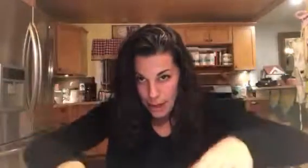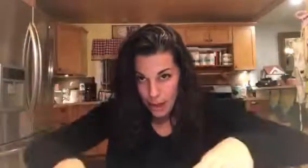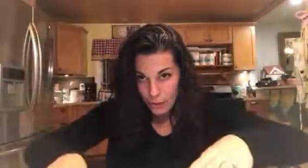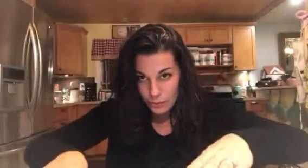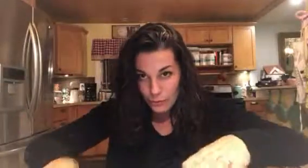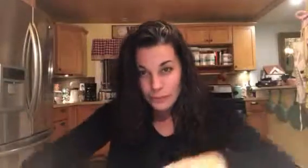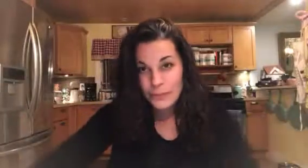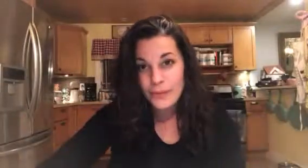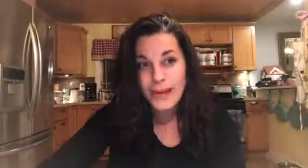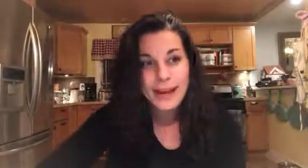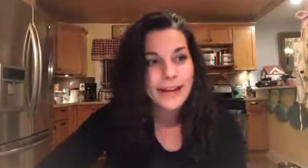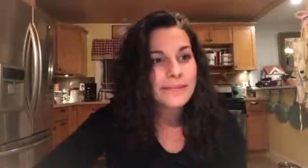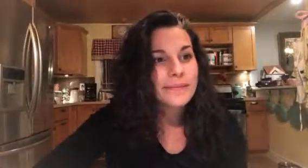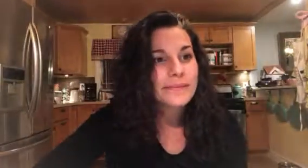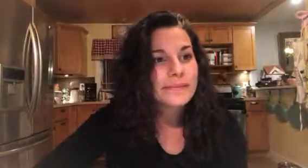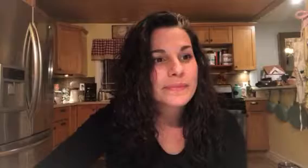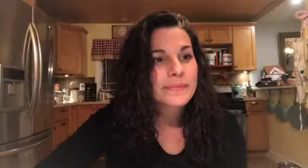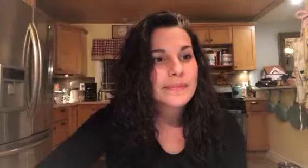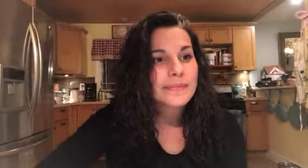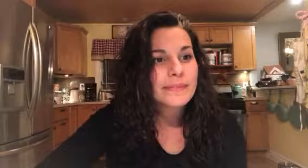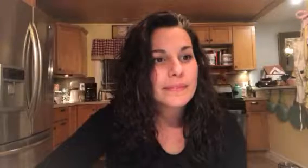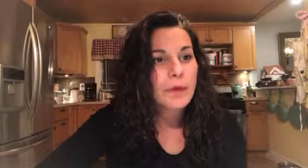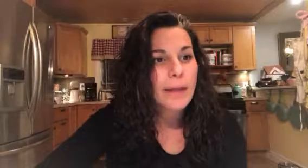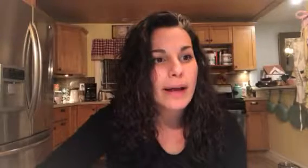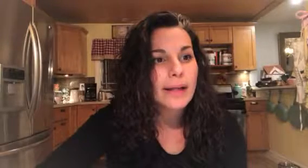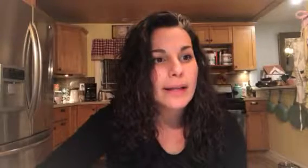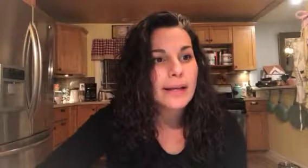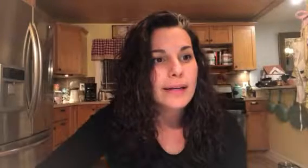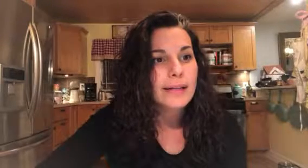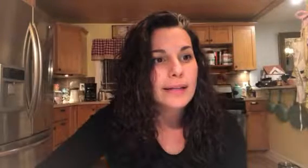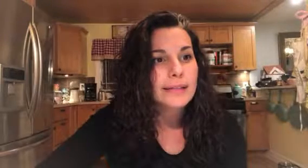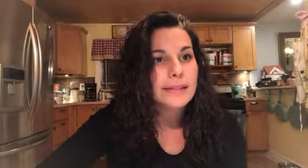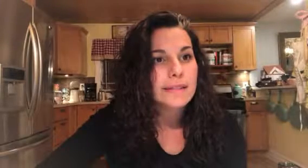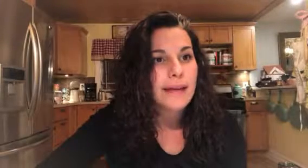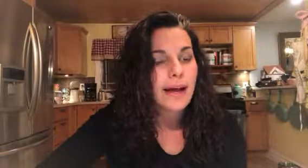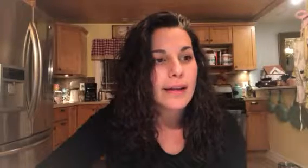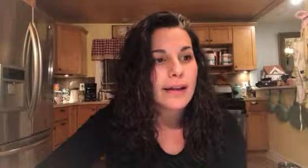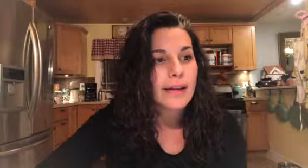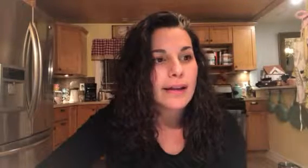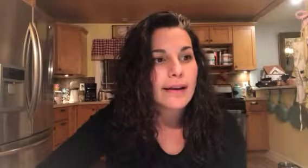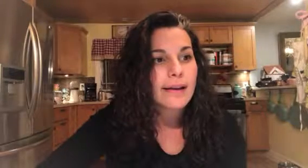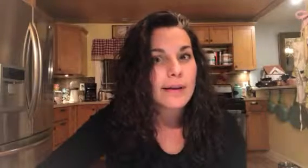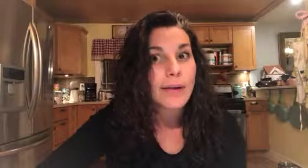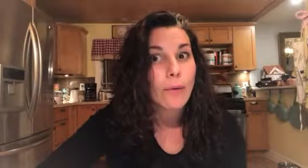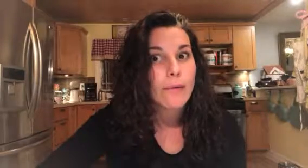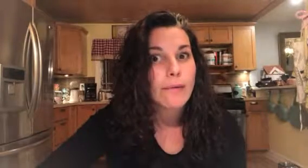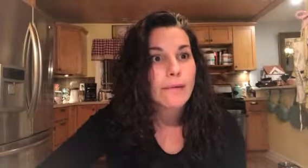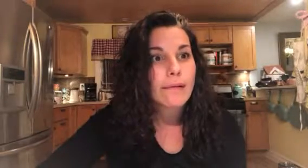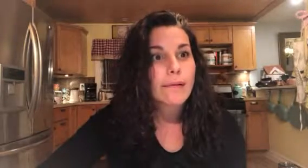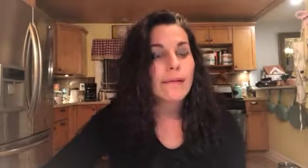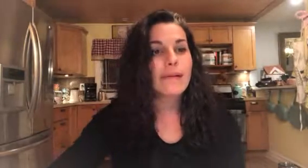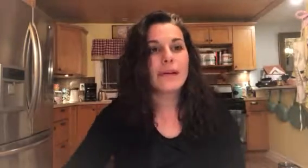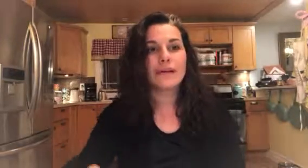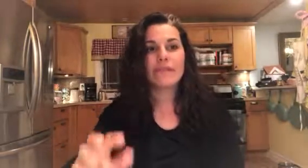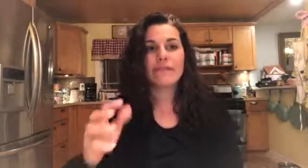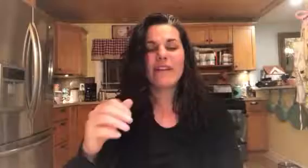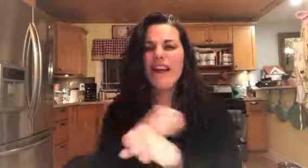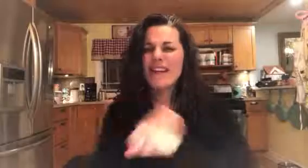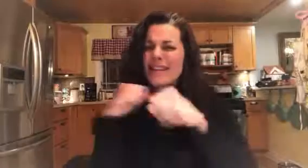Bow. Okay? Let me go back a little. Let's see if I got it. Here we go. And fighting